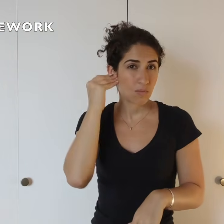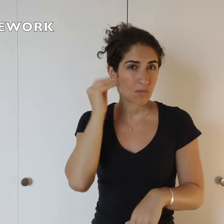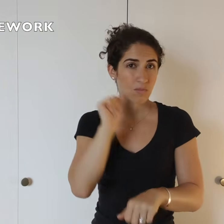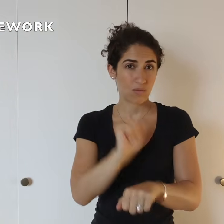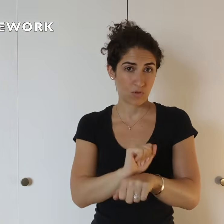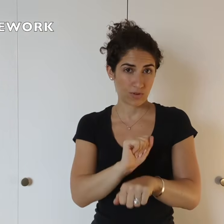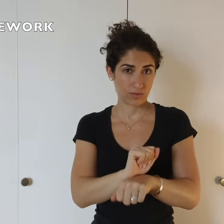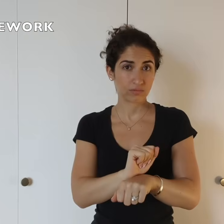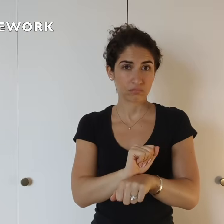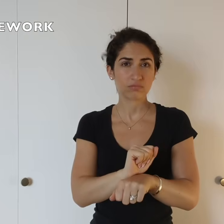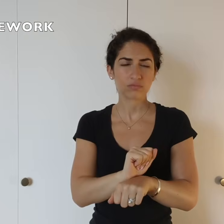homework.